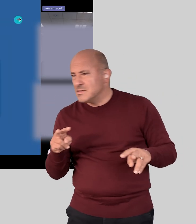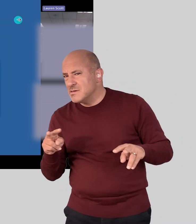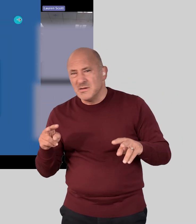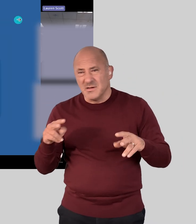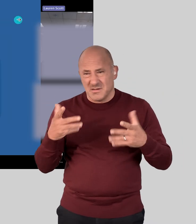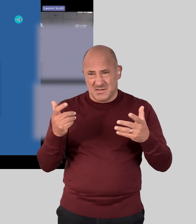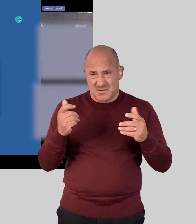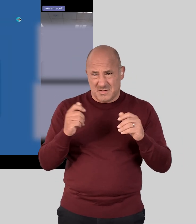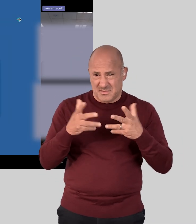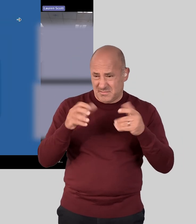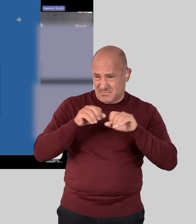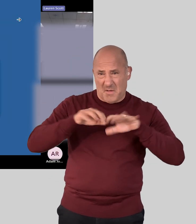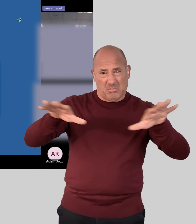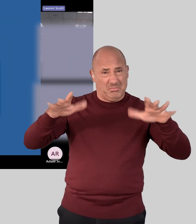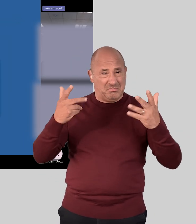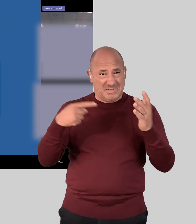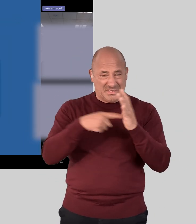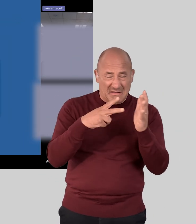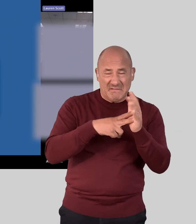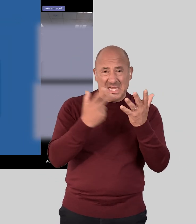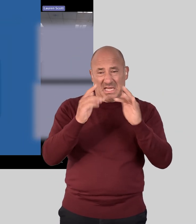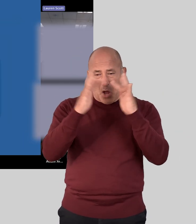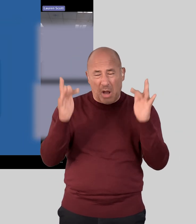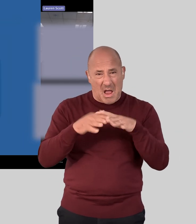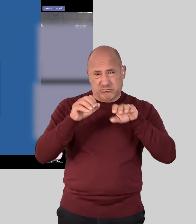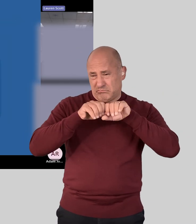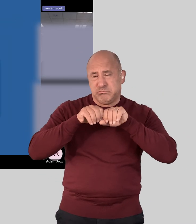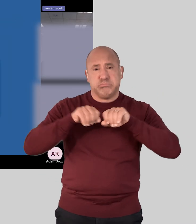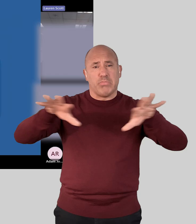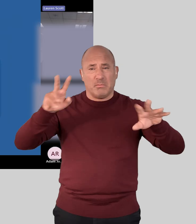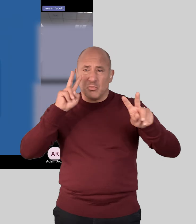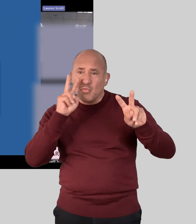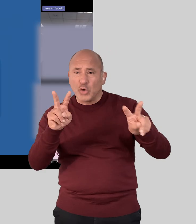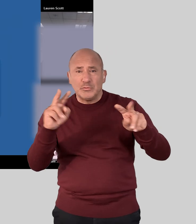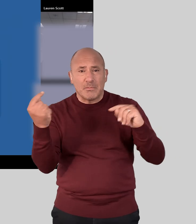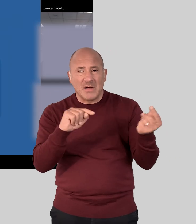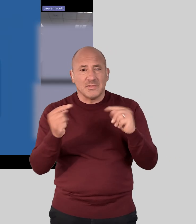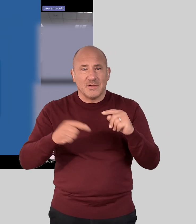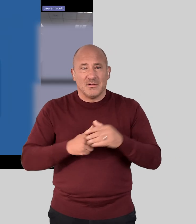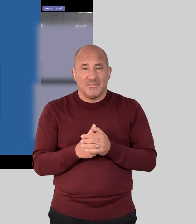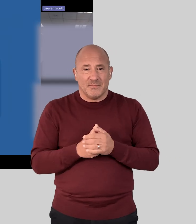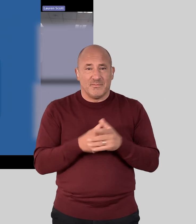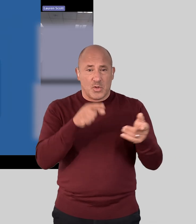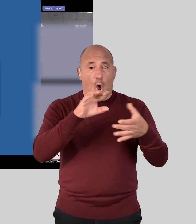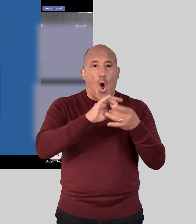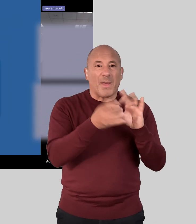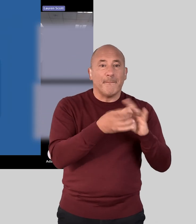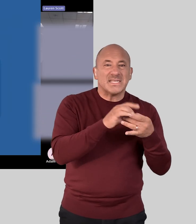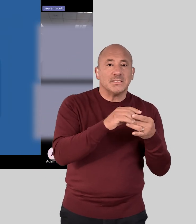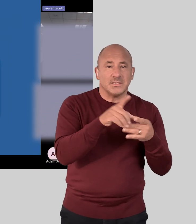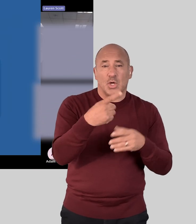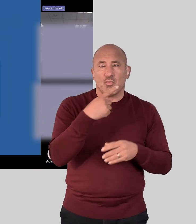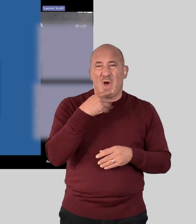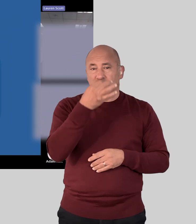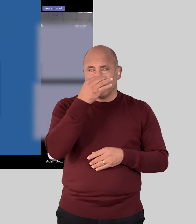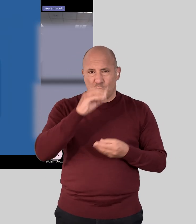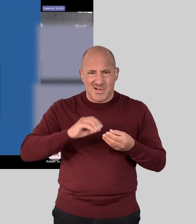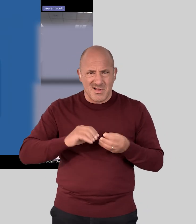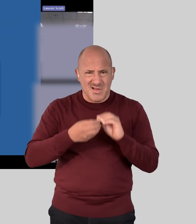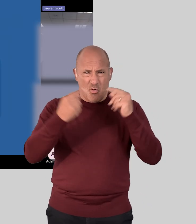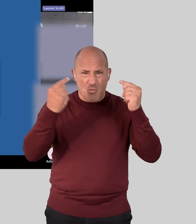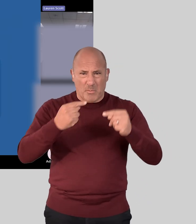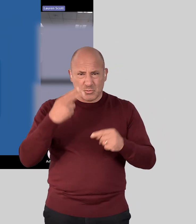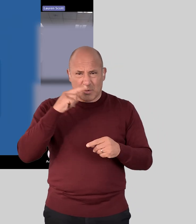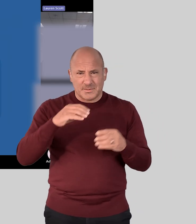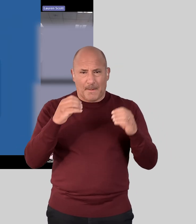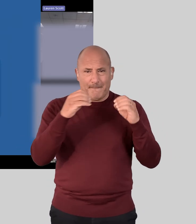So there's big events basically now where we see battles in mainstream media. The Olympics, Red Bull have some really